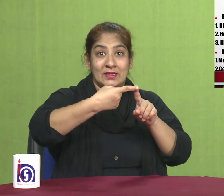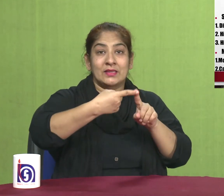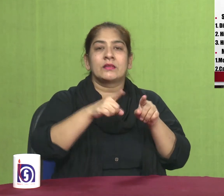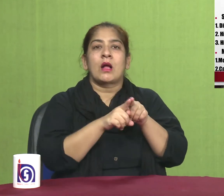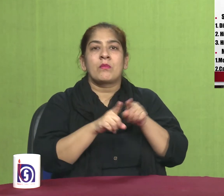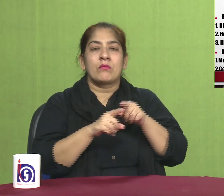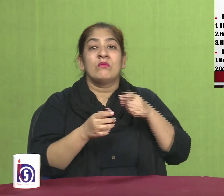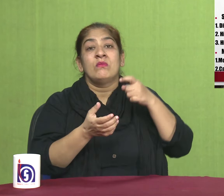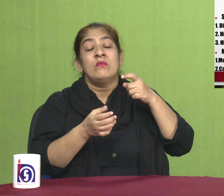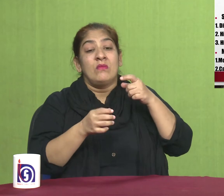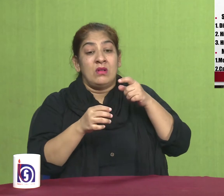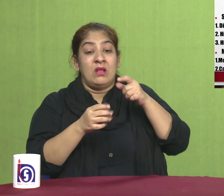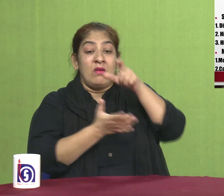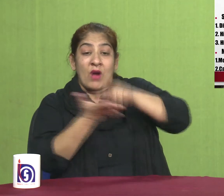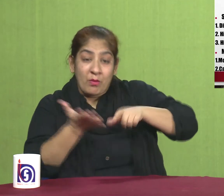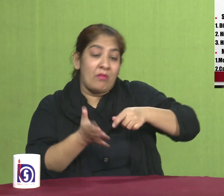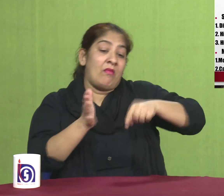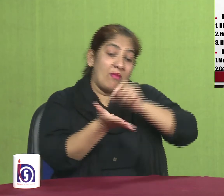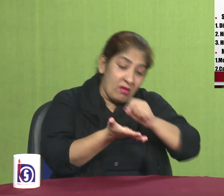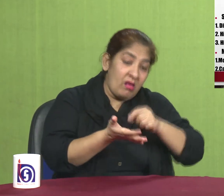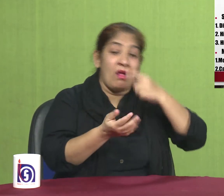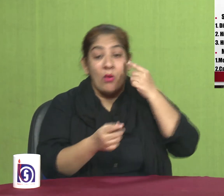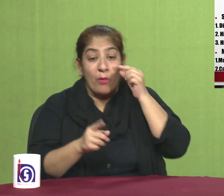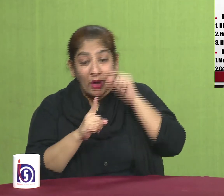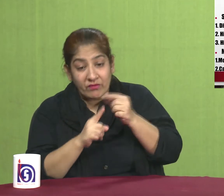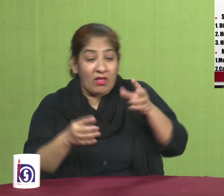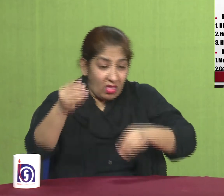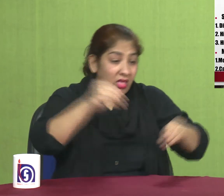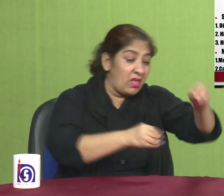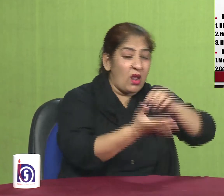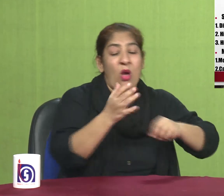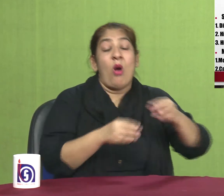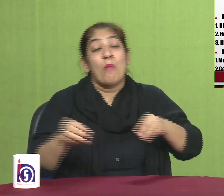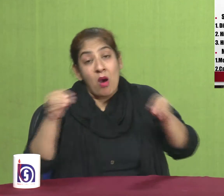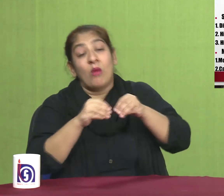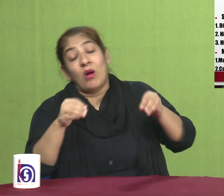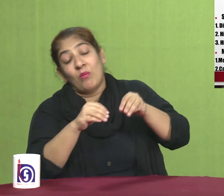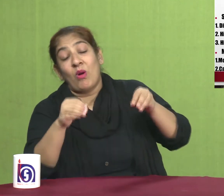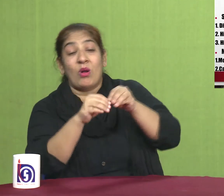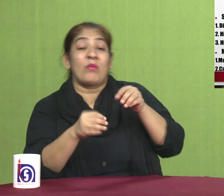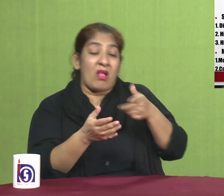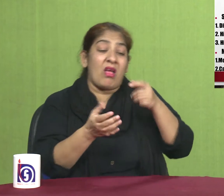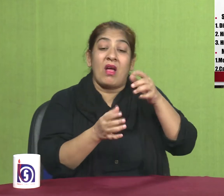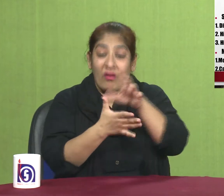management's point of view. The first one is there are many